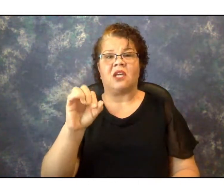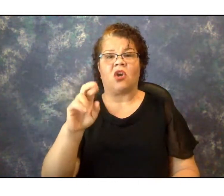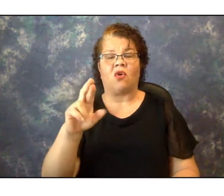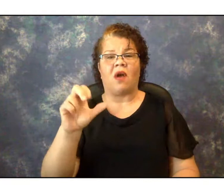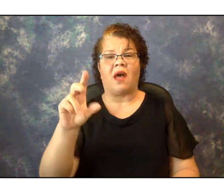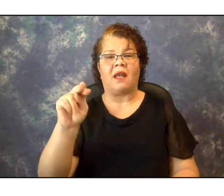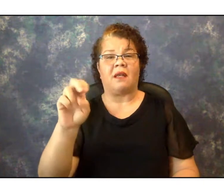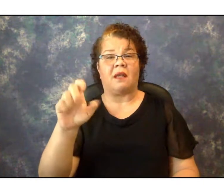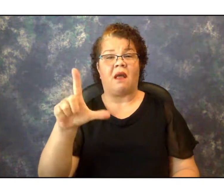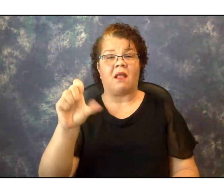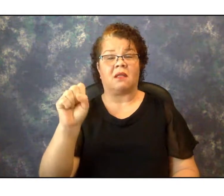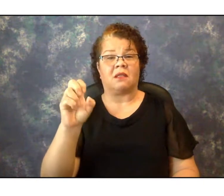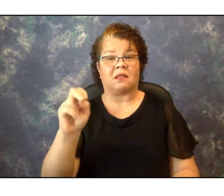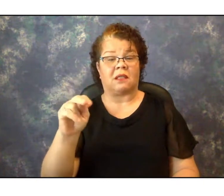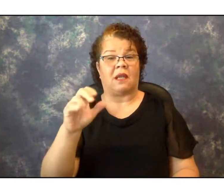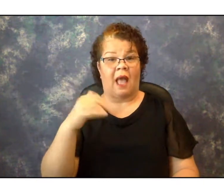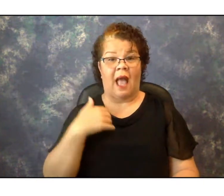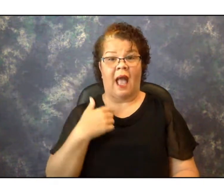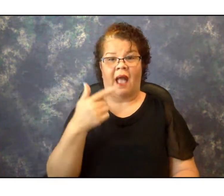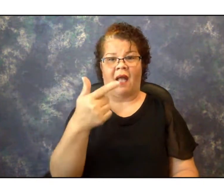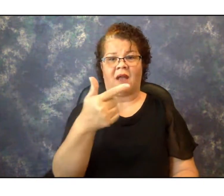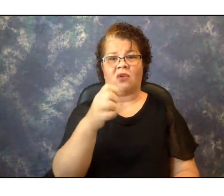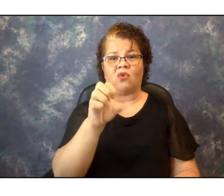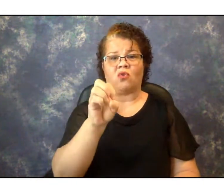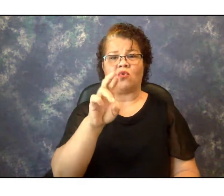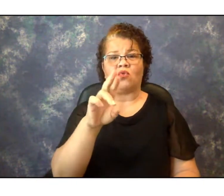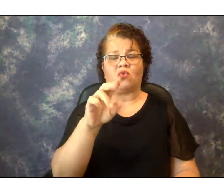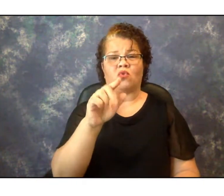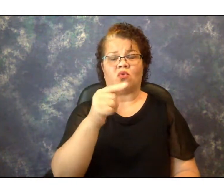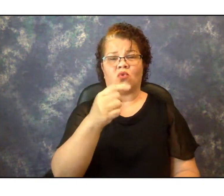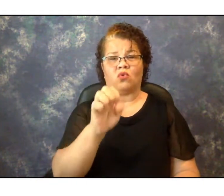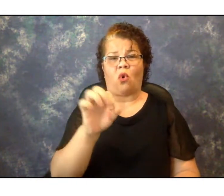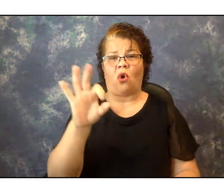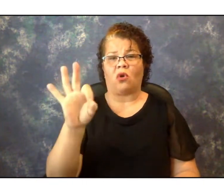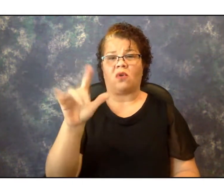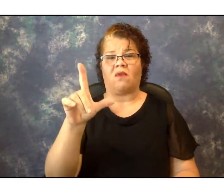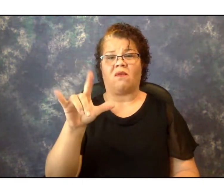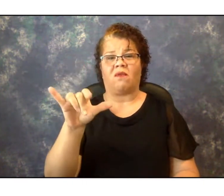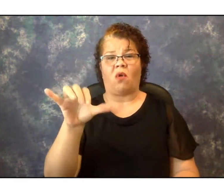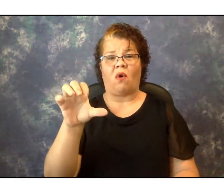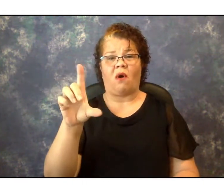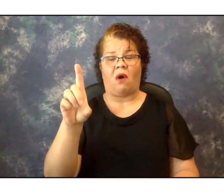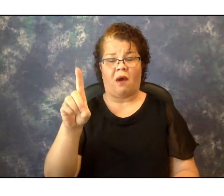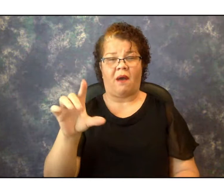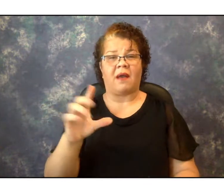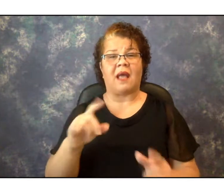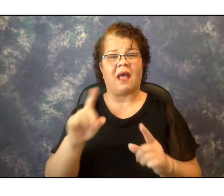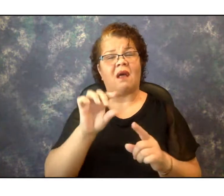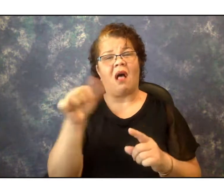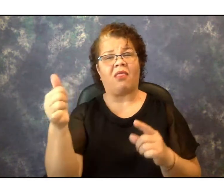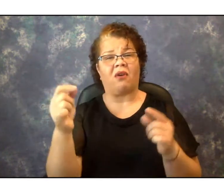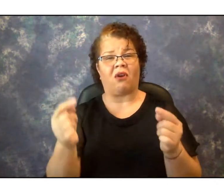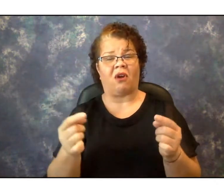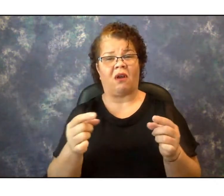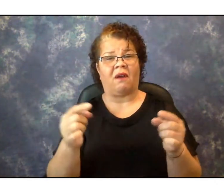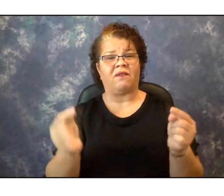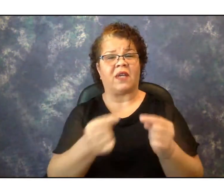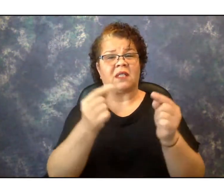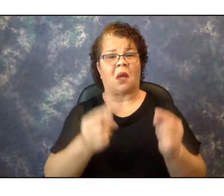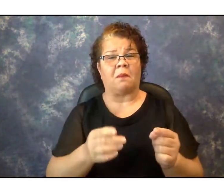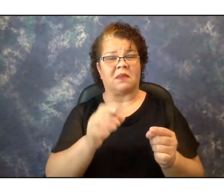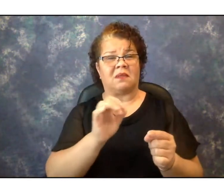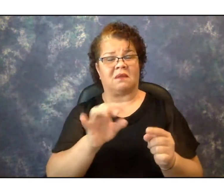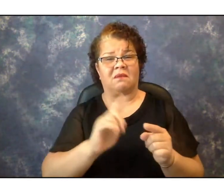these other victims of police and Yes. extrajudicial violence. And my son and I went through, and we could